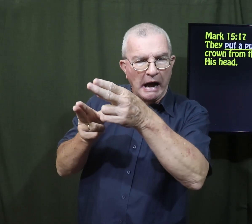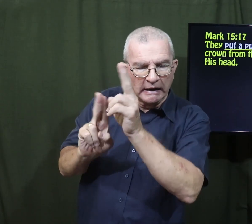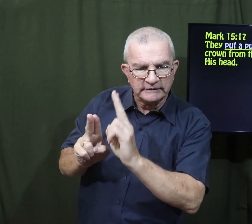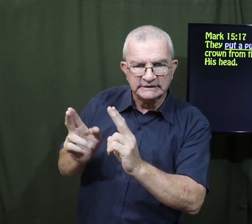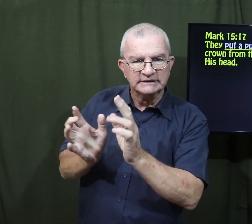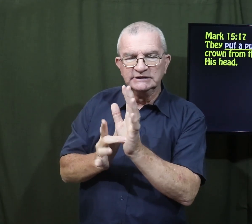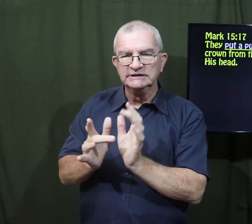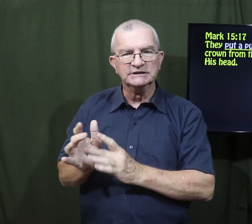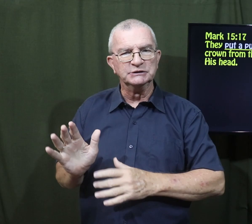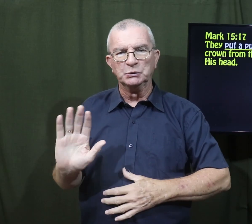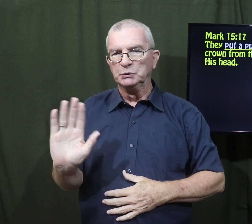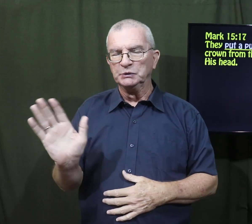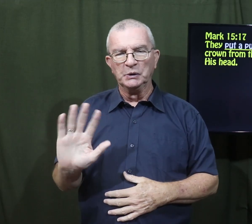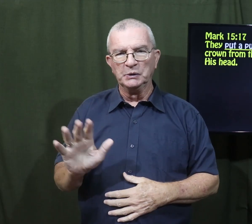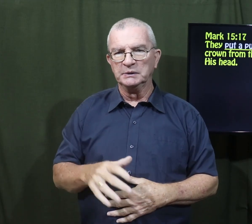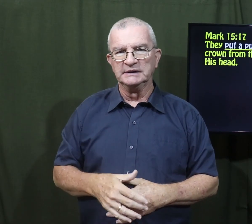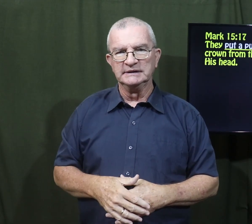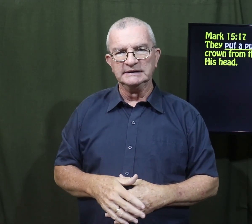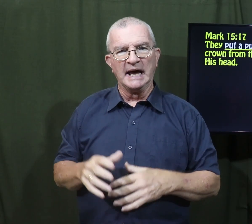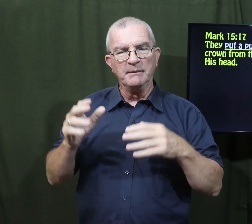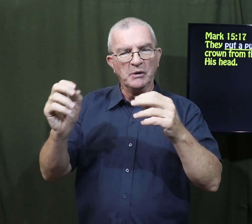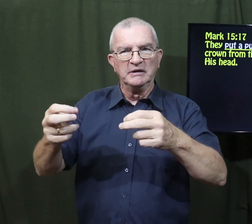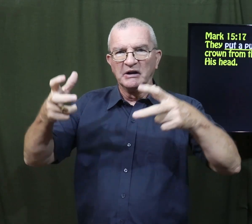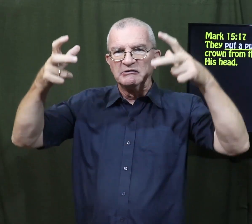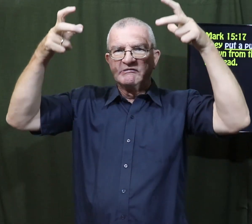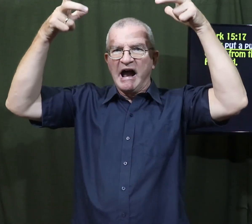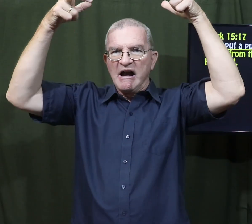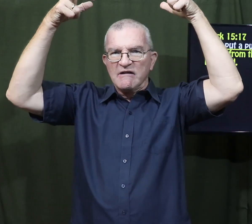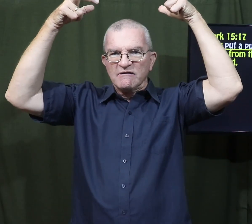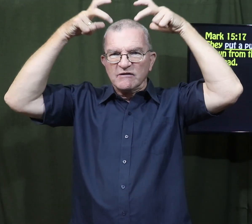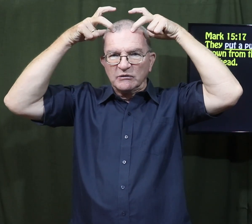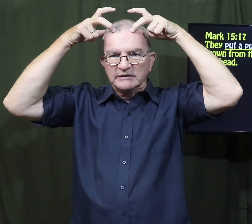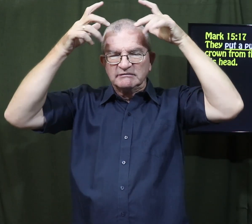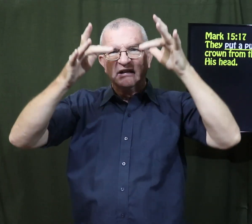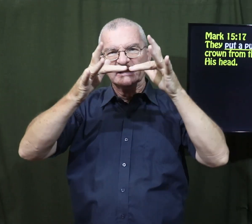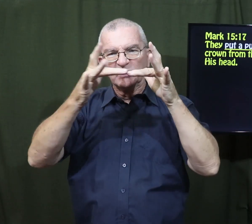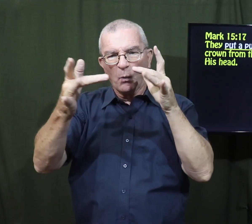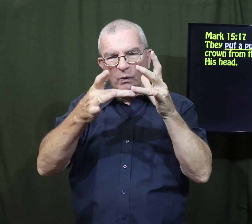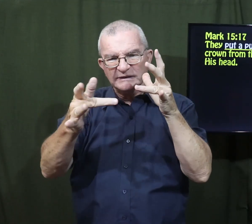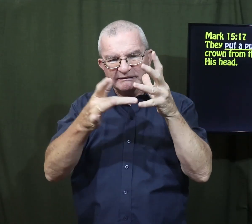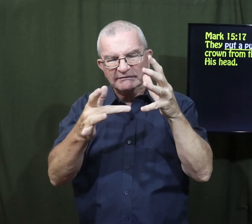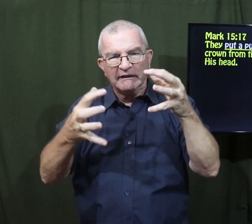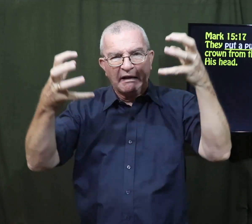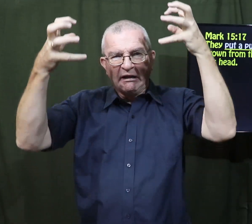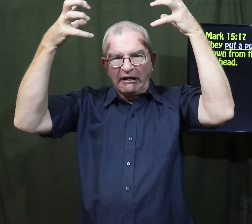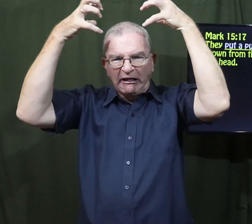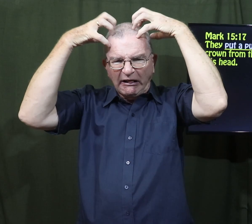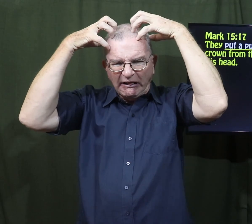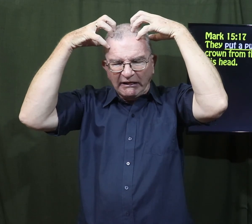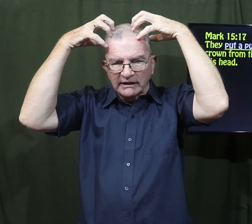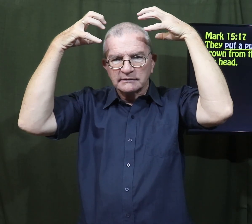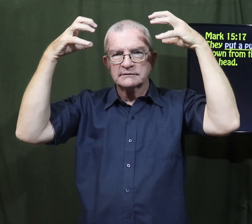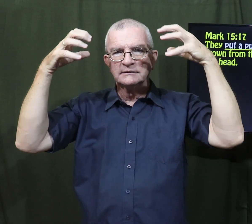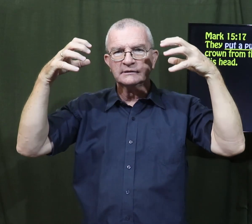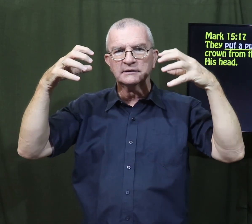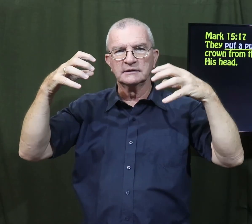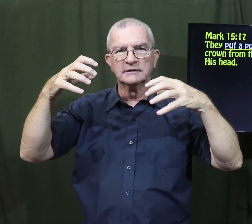It wasn't actually to honor him. They put a crown of thorns on his head.